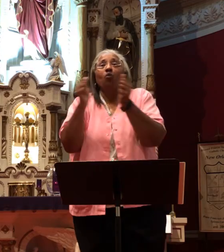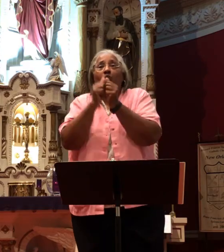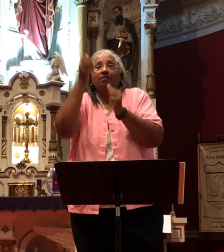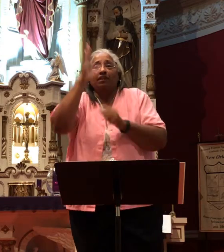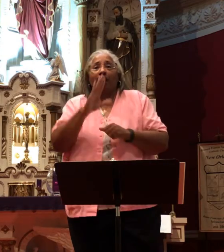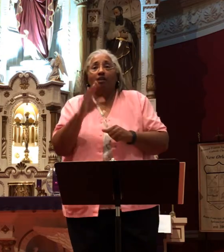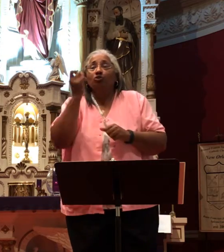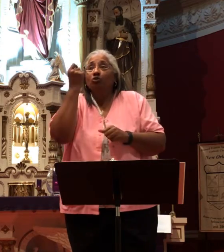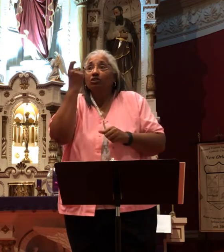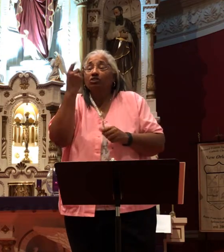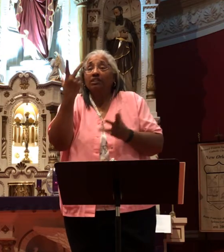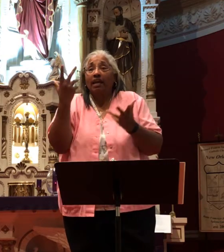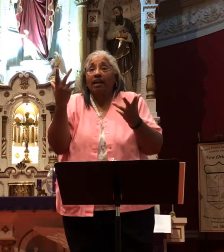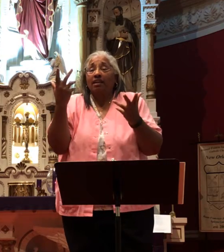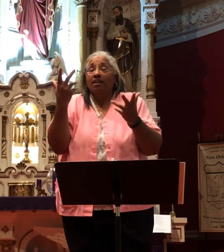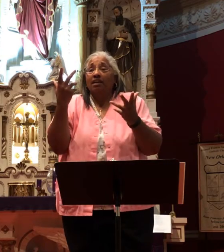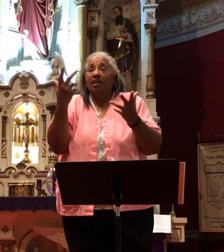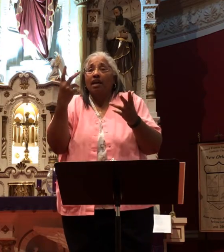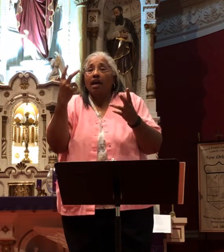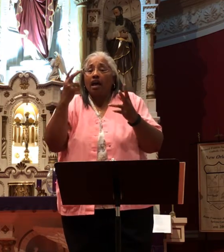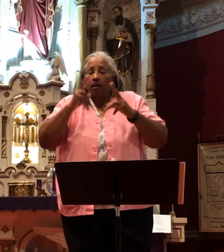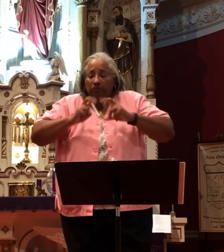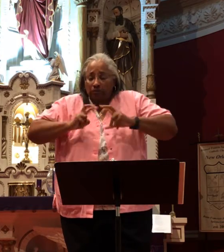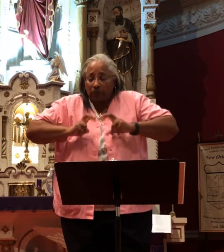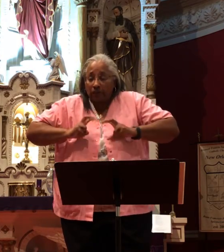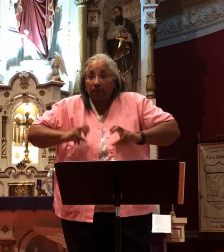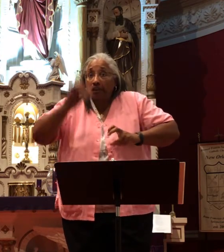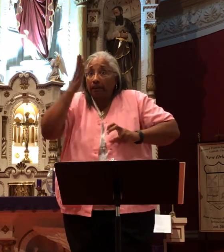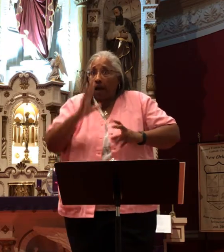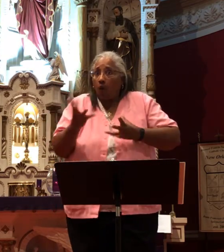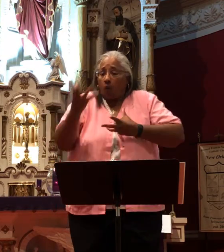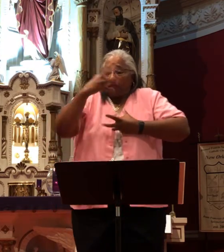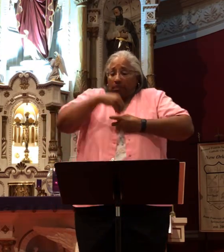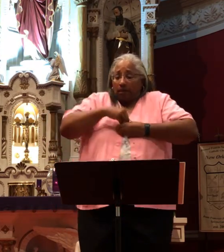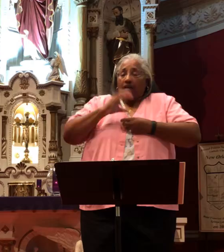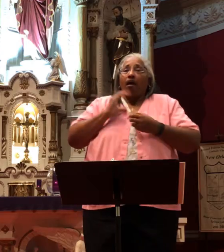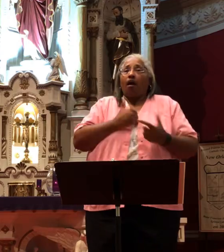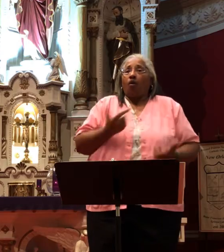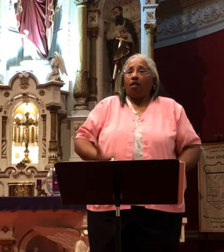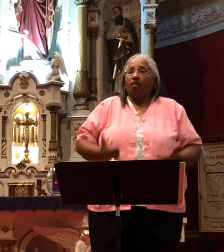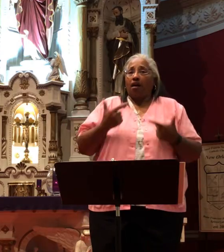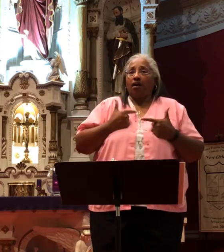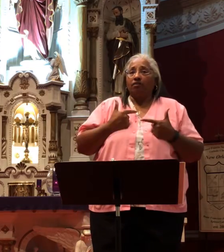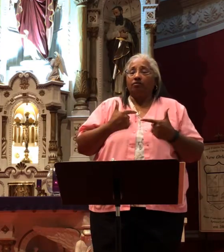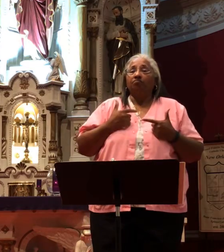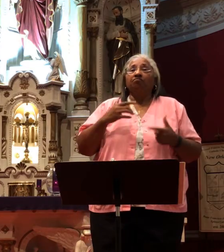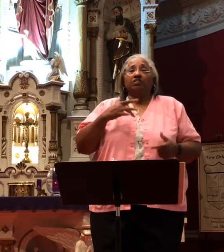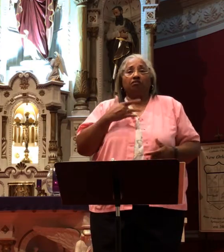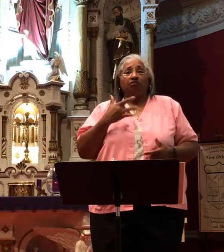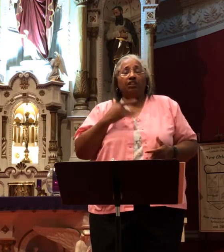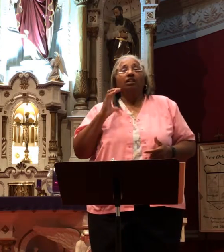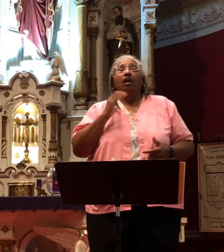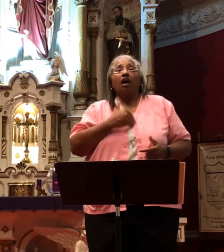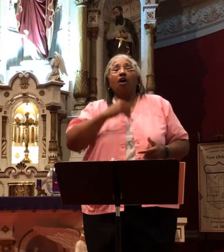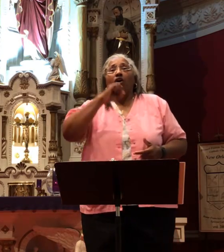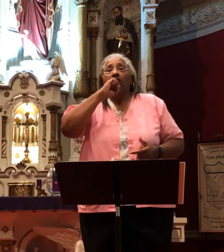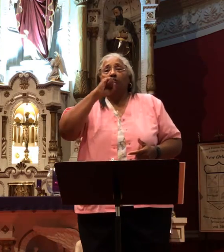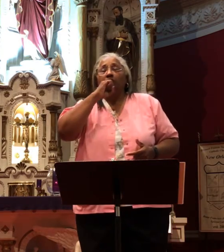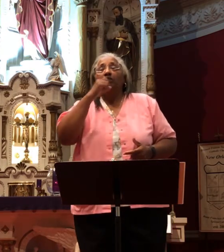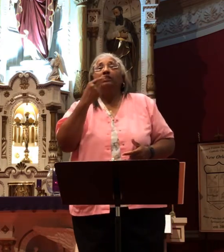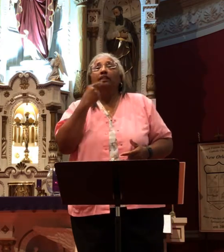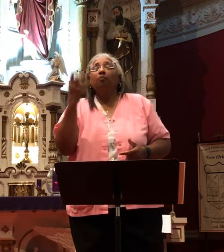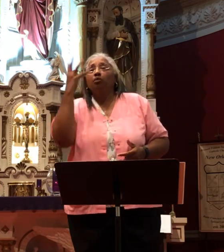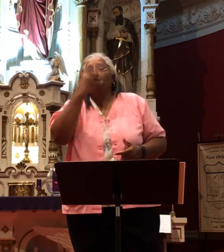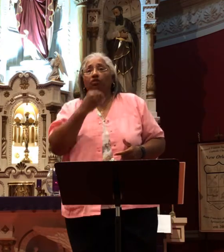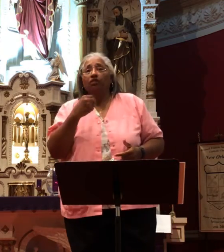where is he in our lives, and what are we doing with our lives right now. I think our Archbishop summed it up so beautifully,